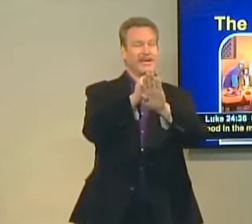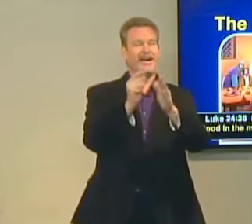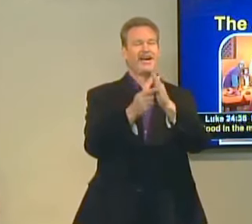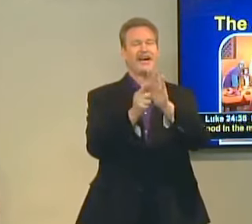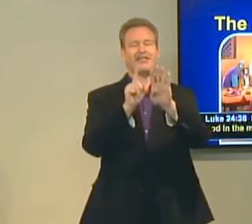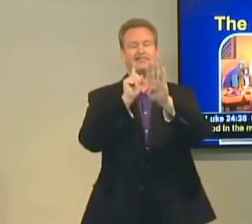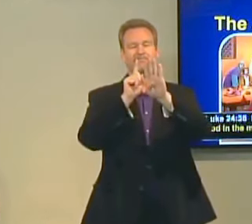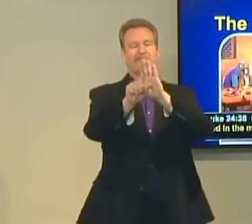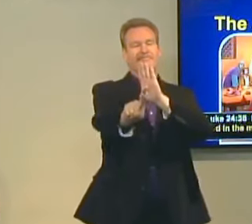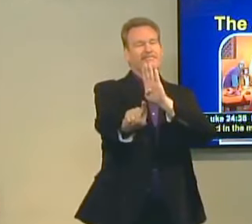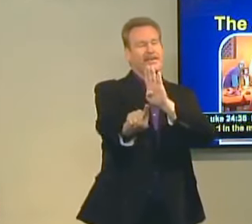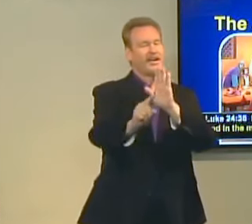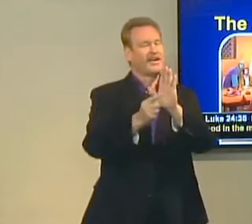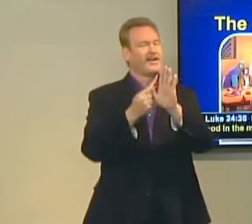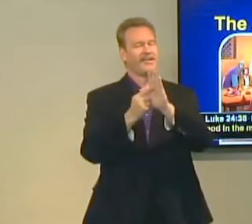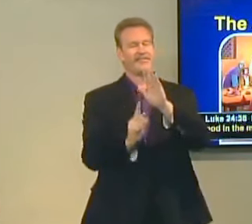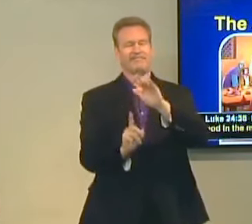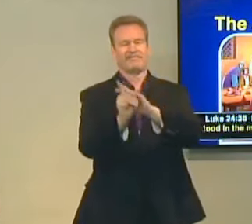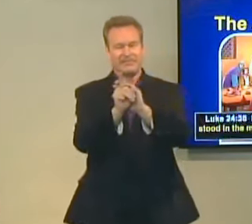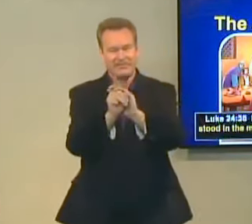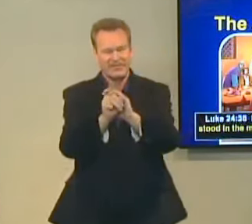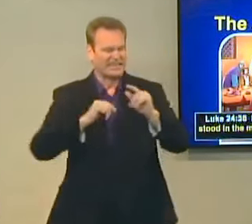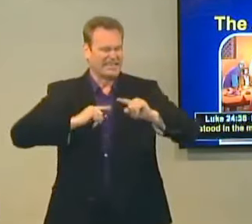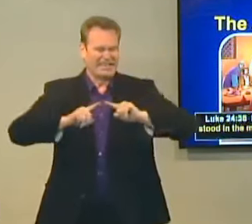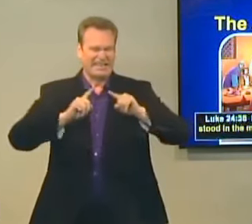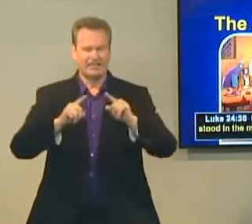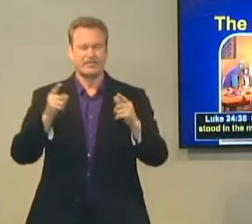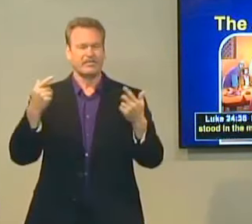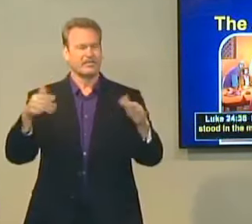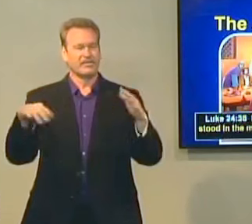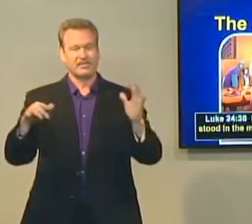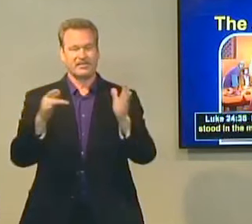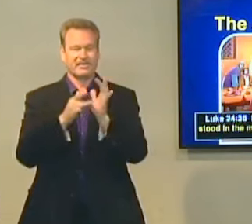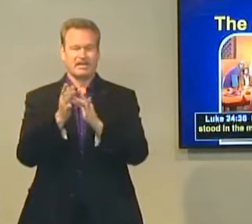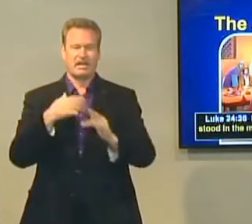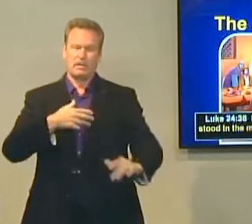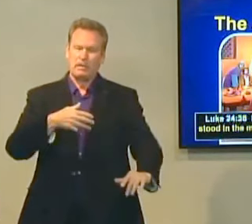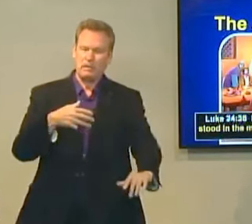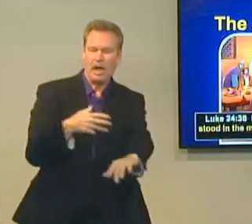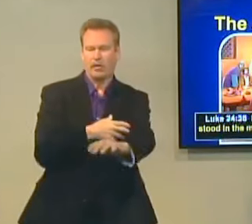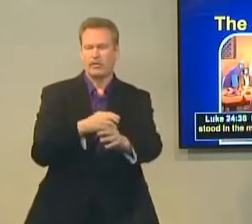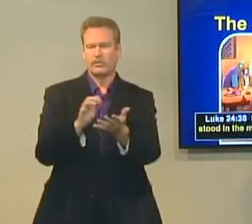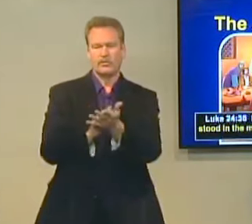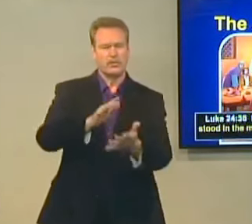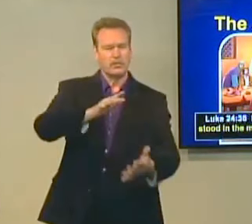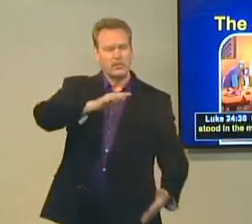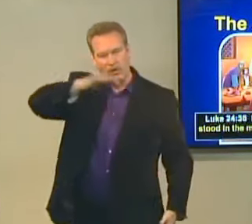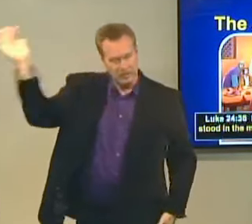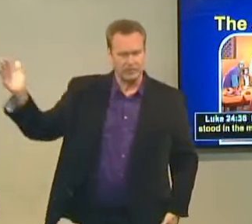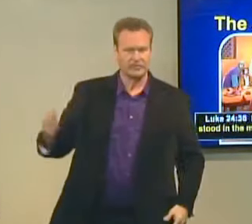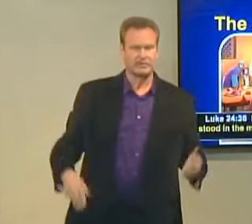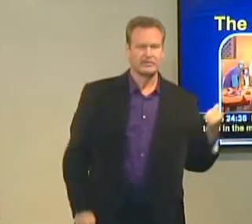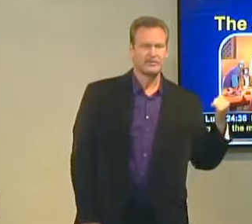There are many different times. In which Jesus Christ comes through the walls. And leads through the walls. He has great power. In his